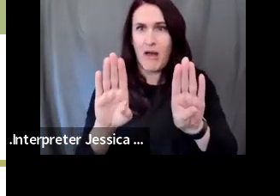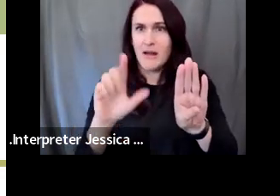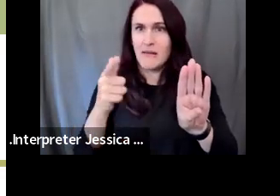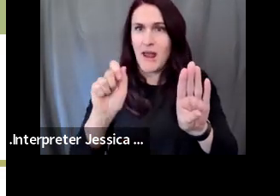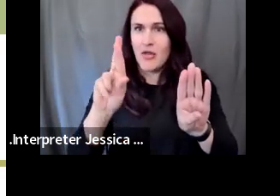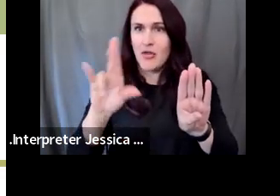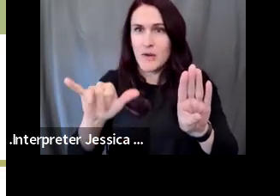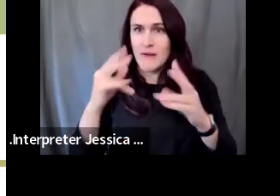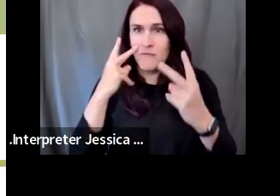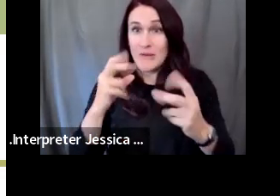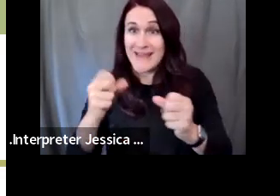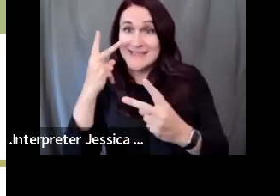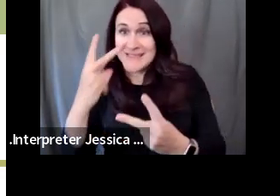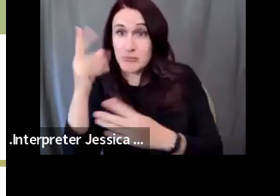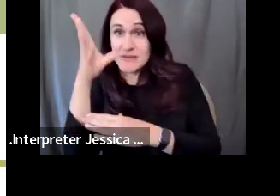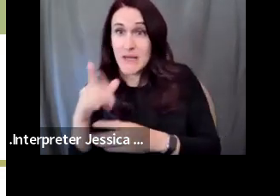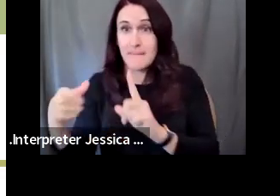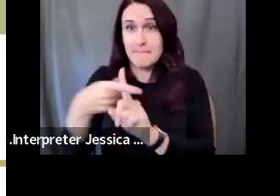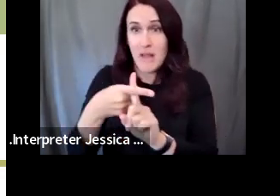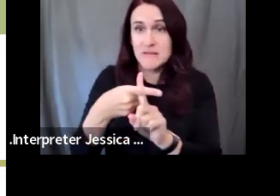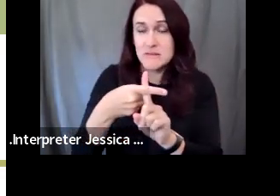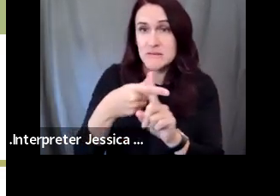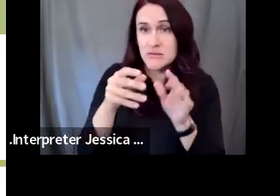the presenter as well as the